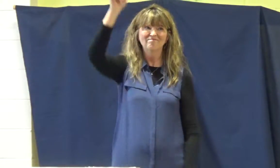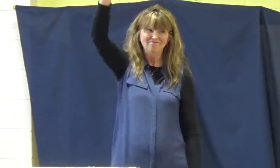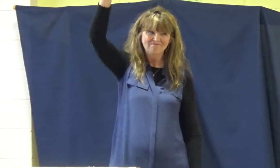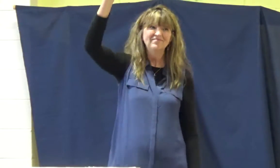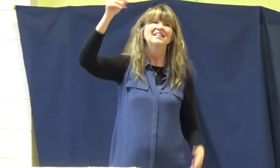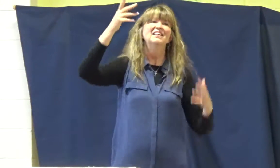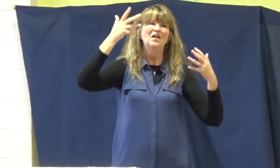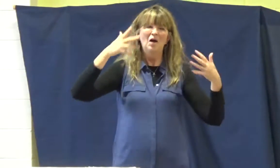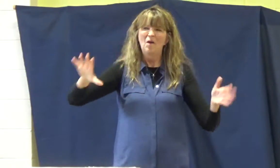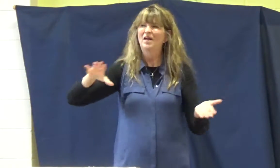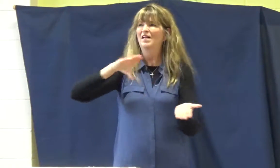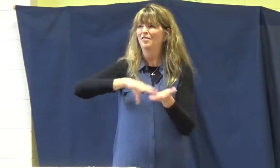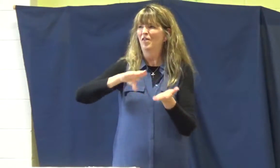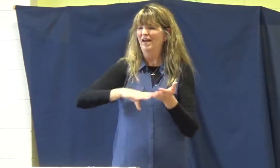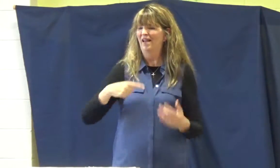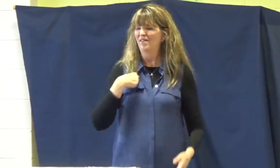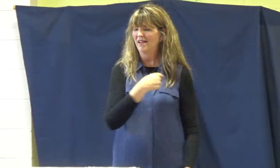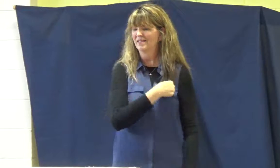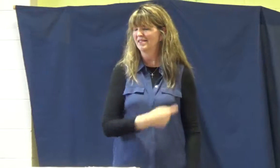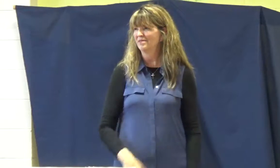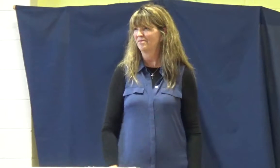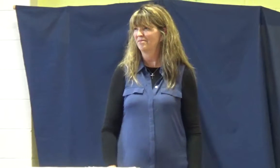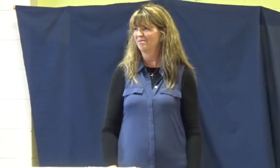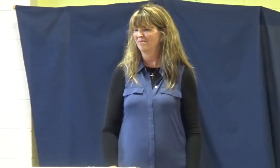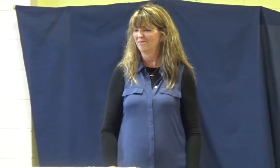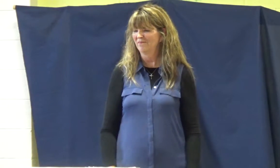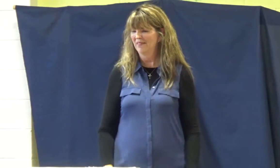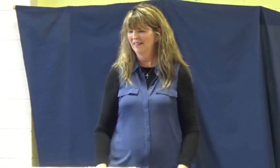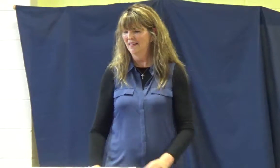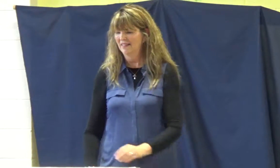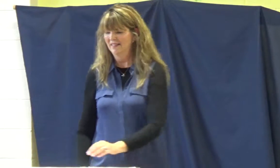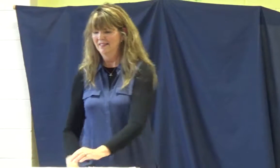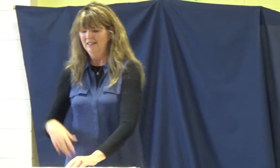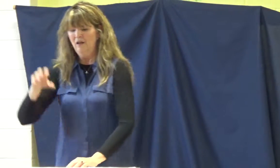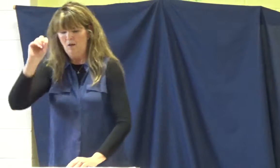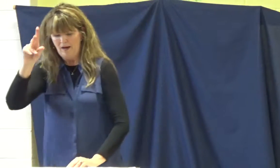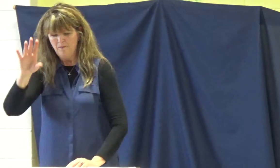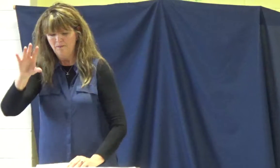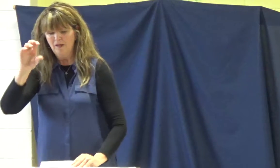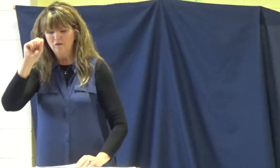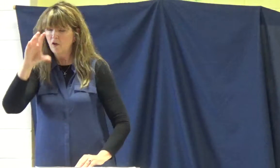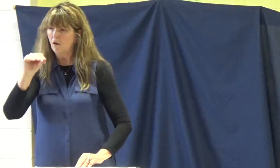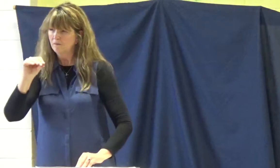reminds us that God has forgiven us. Okay.